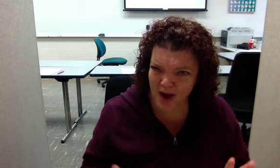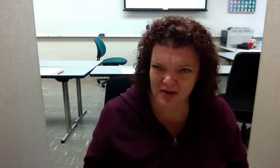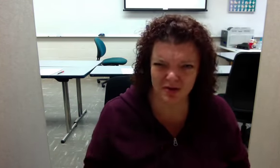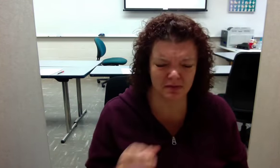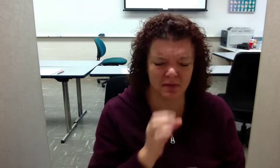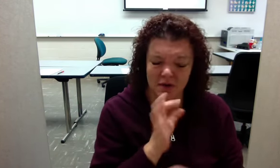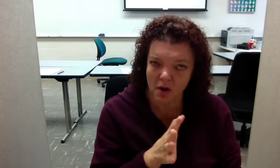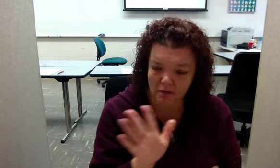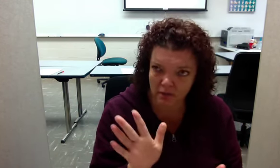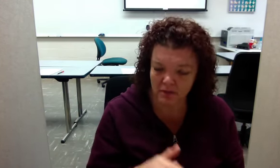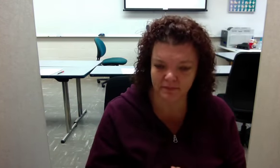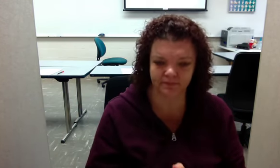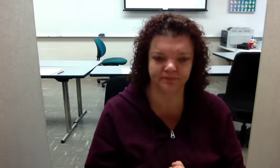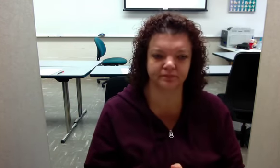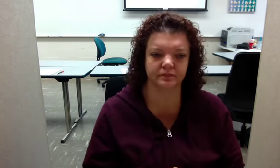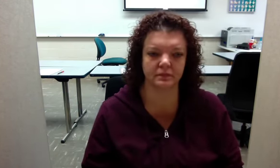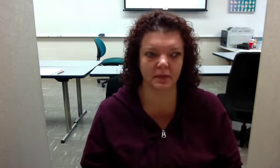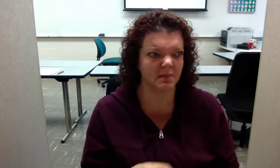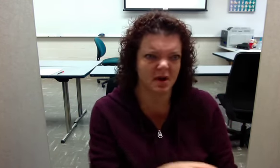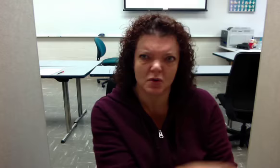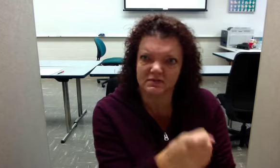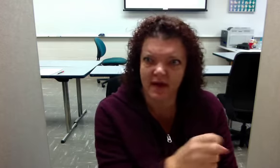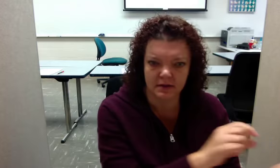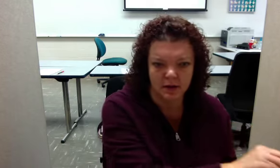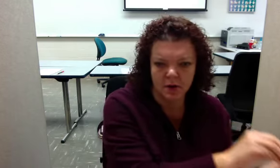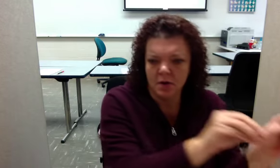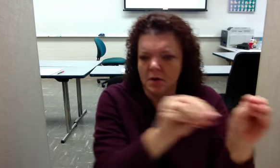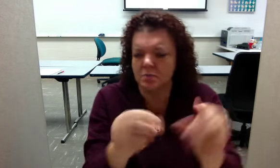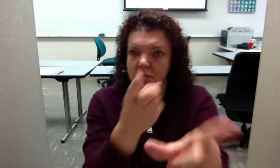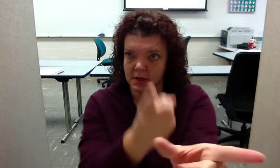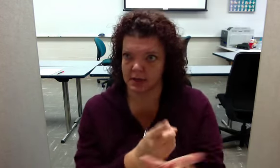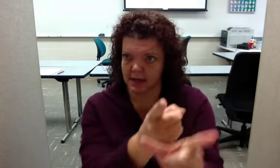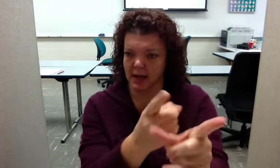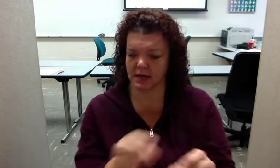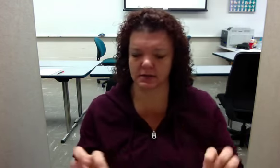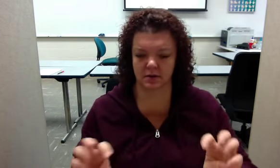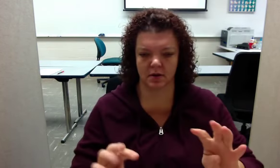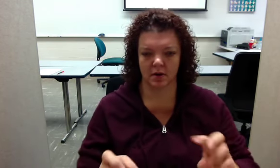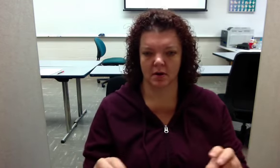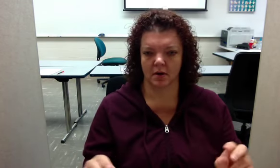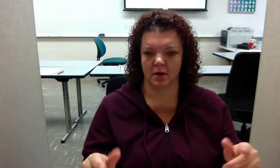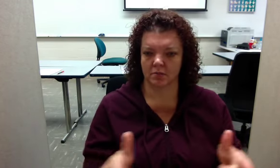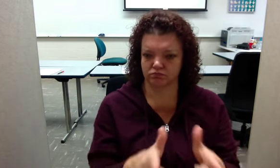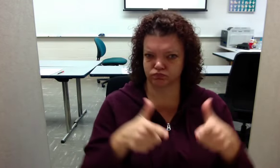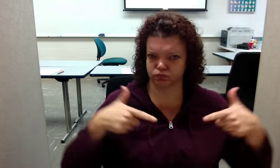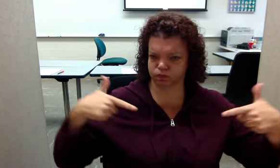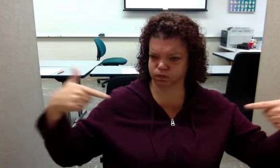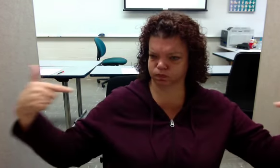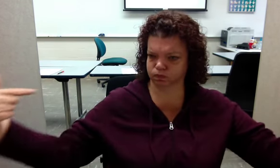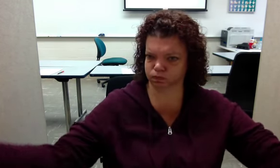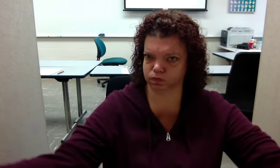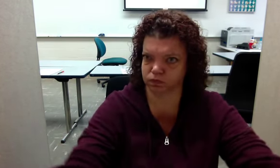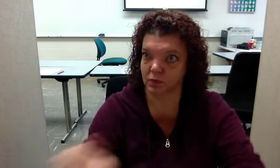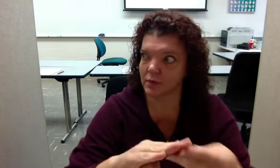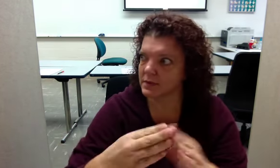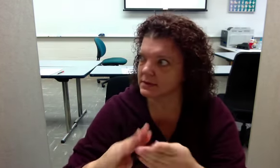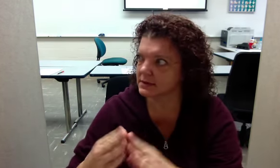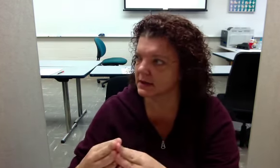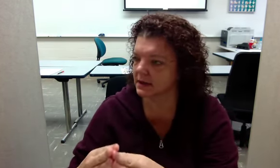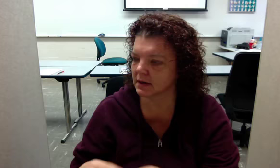Boston. And they set them up around the city so that, here we go, another morning when the British wake up, all of a sudden they're looking at all these